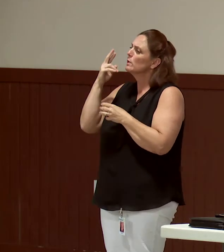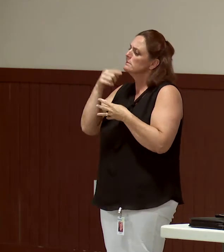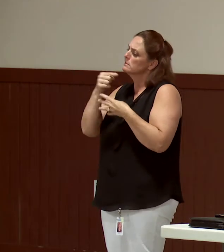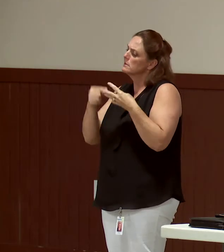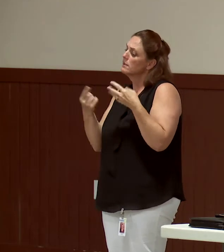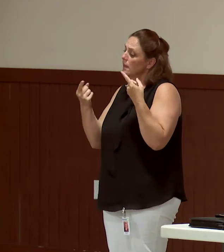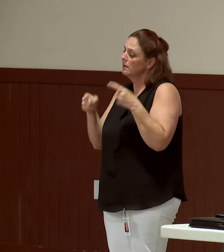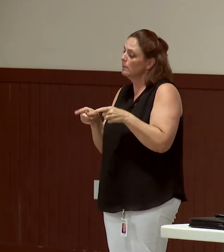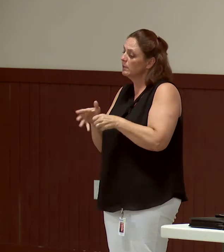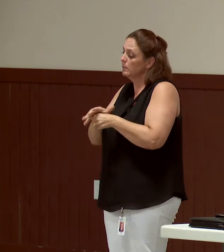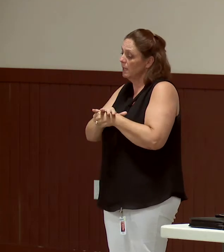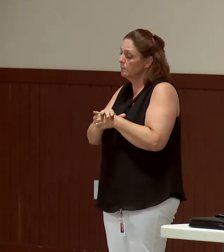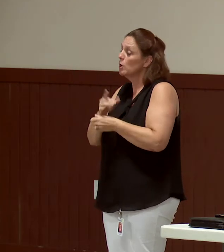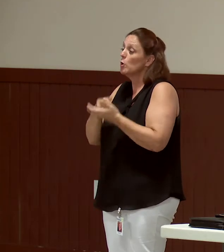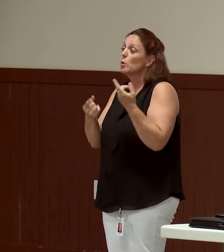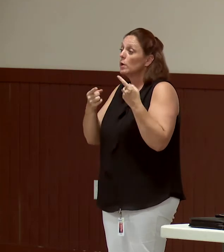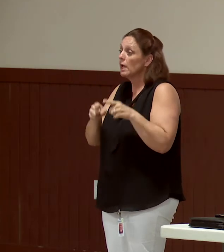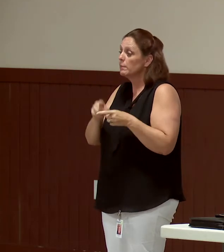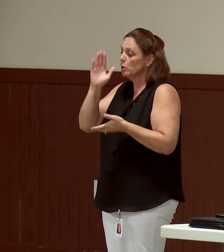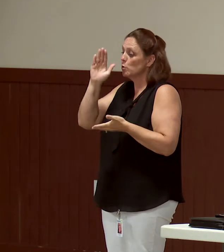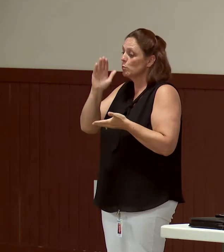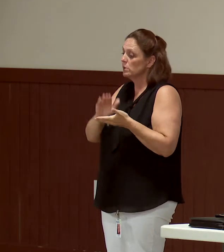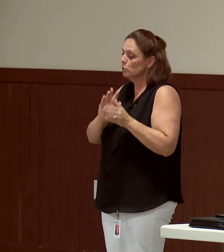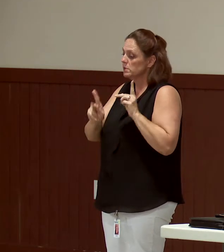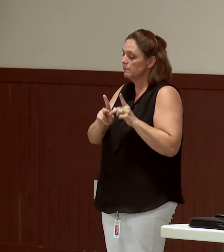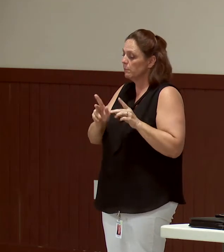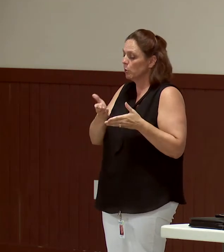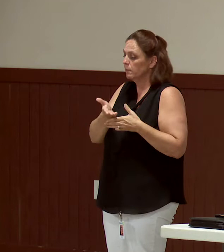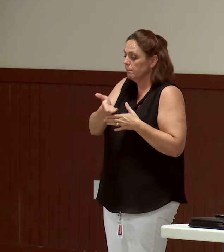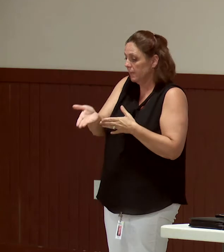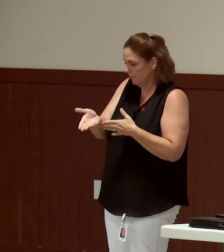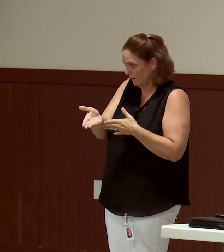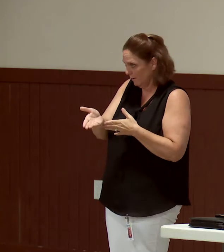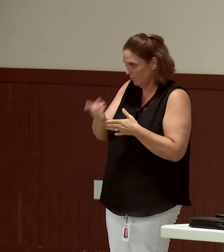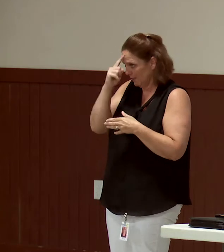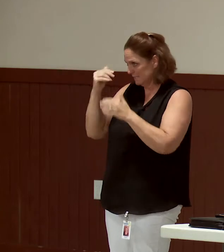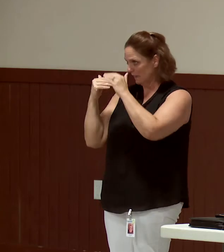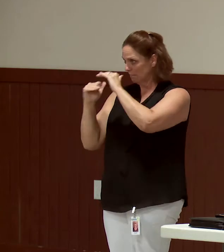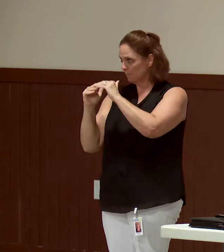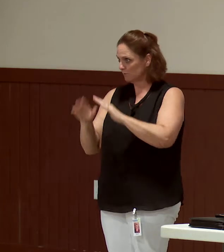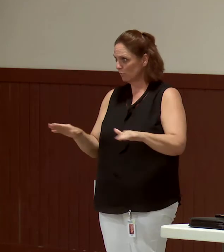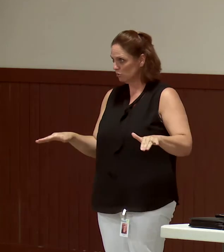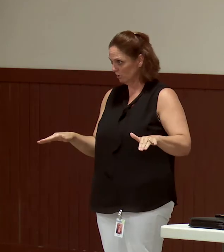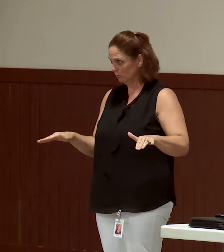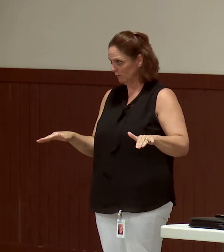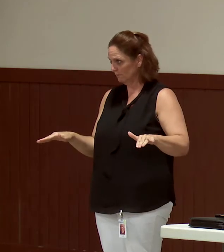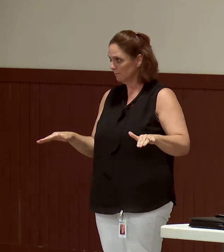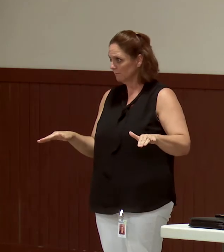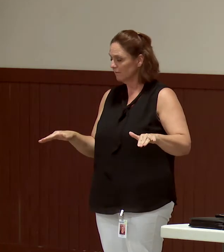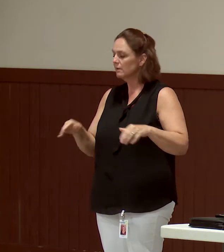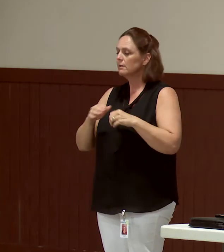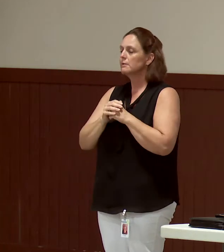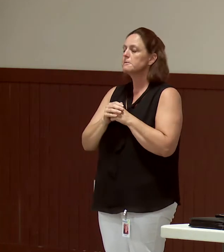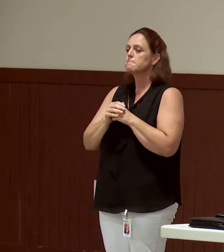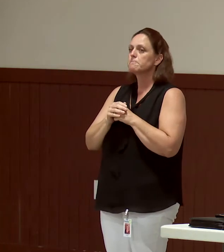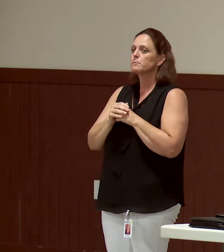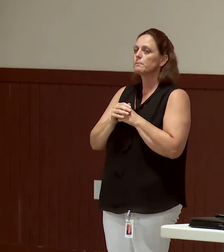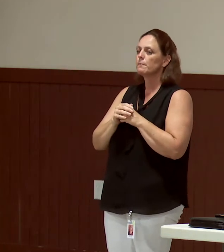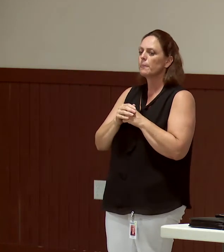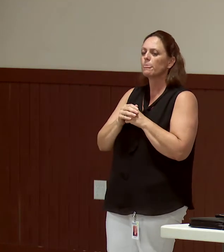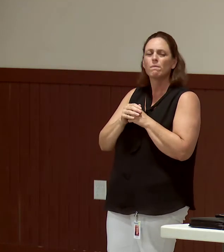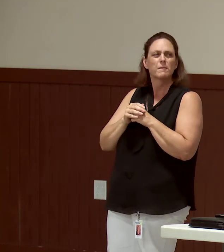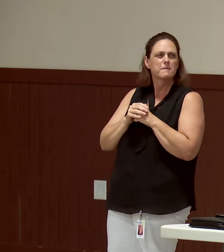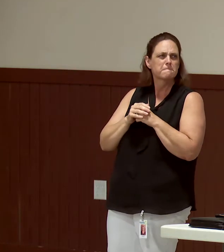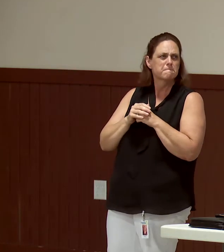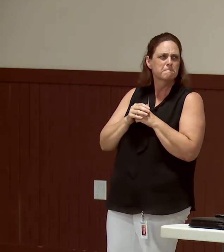pandemic. One would be reduced capacity because of social distancing and CDC guidance, which, as you know, would reduce the revenue for